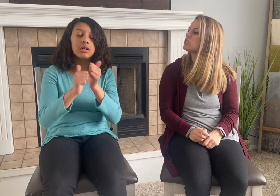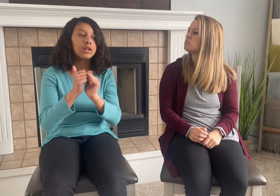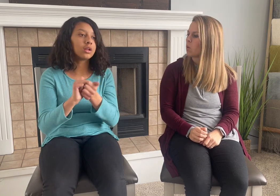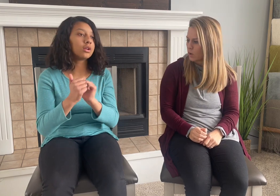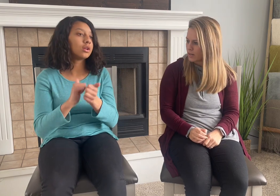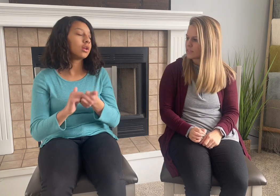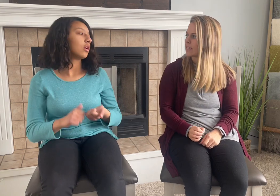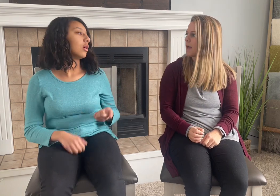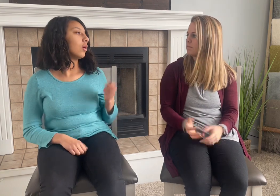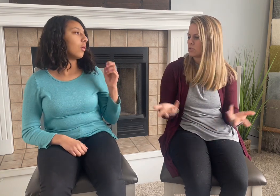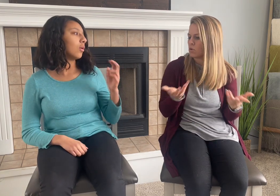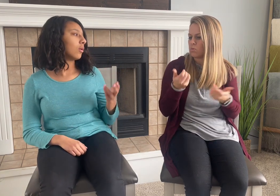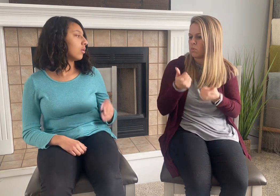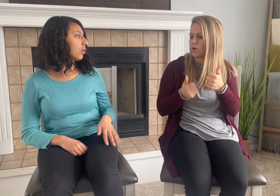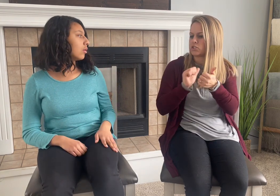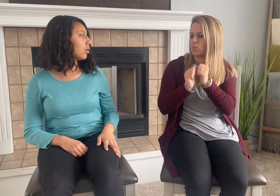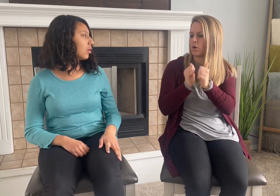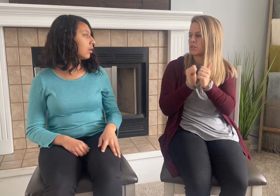Sports. Yep. So which sports?